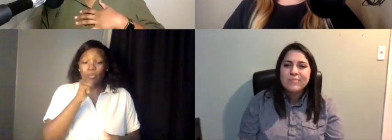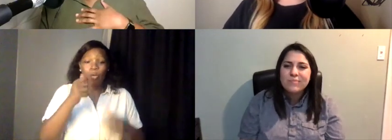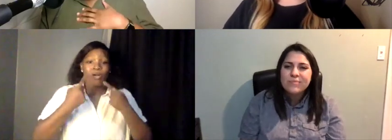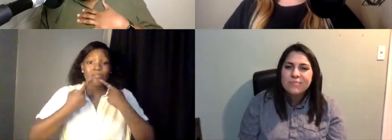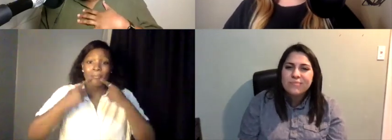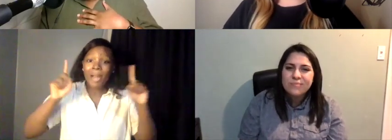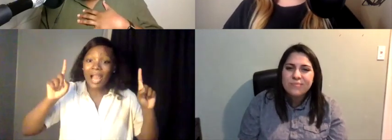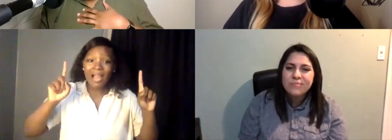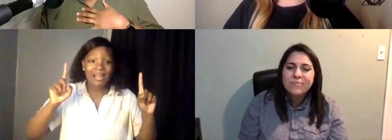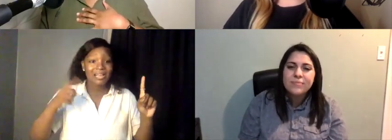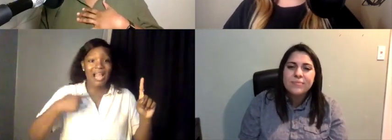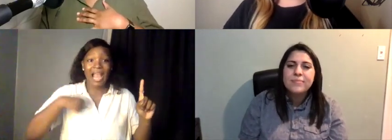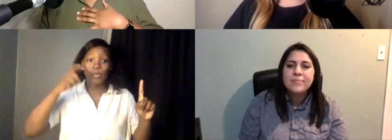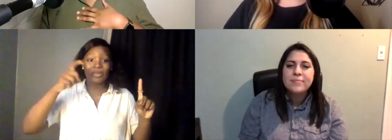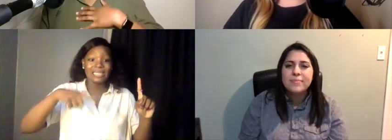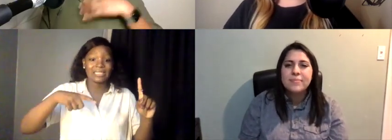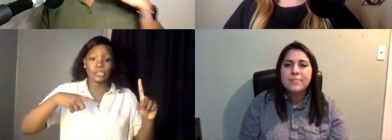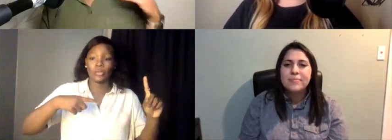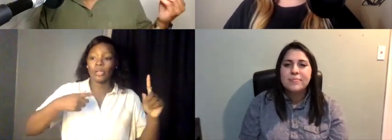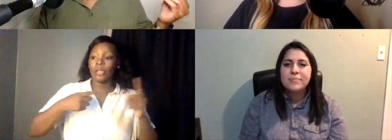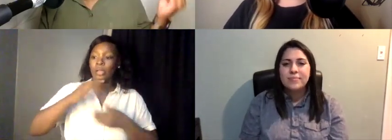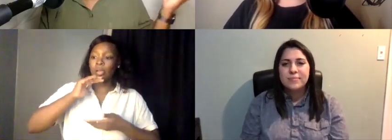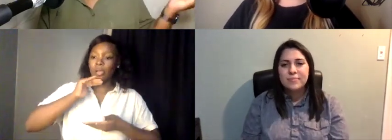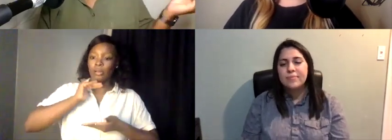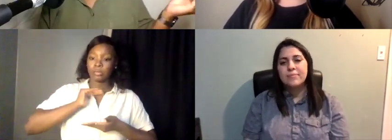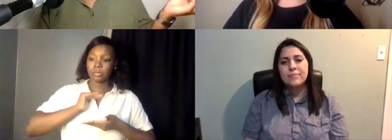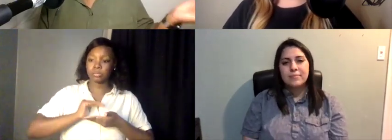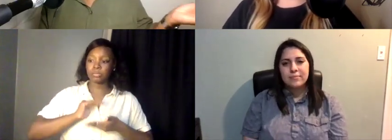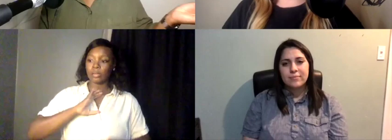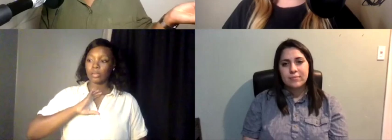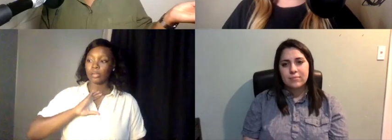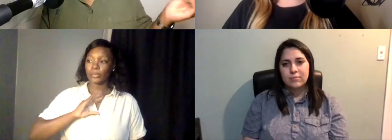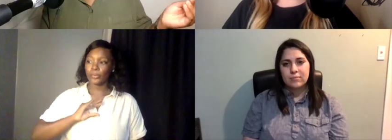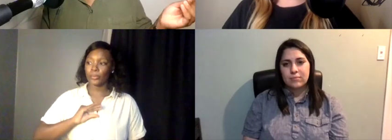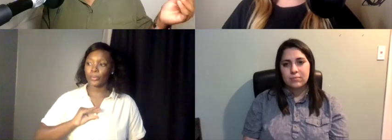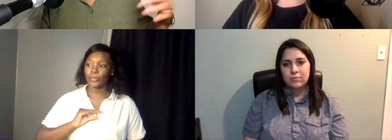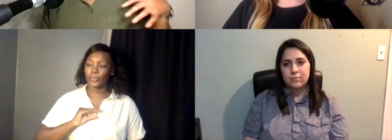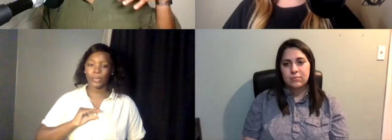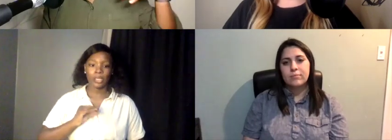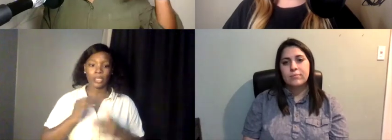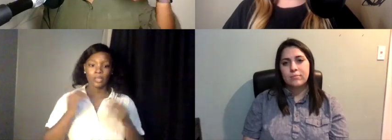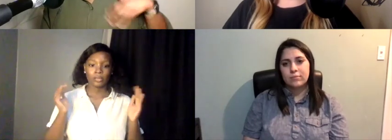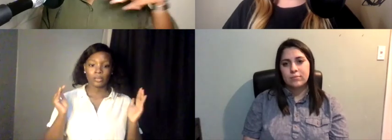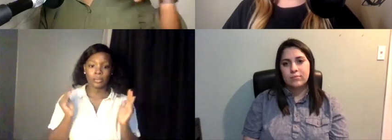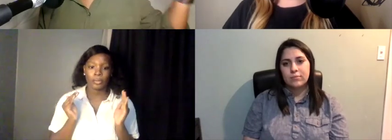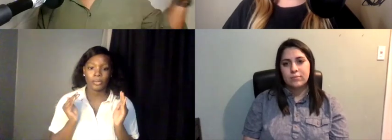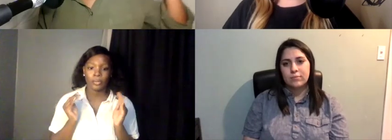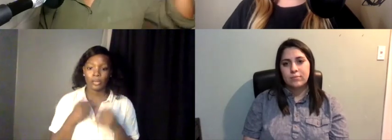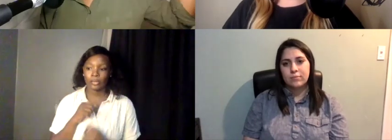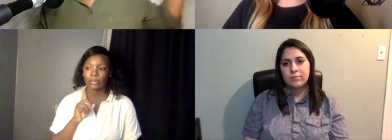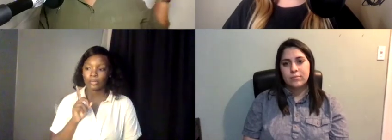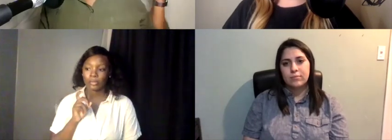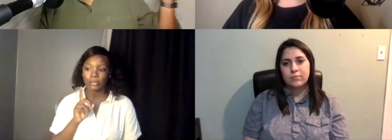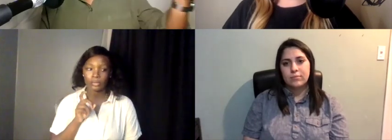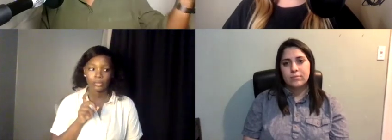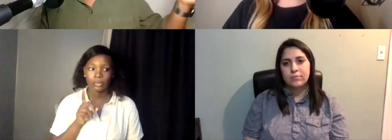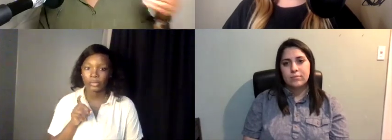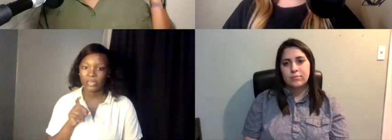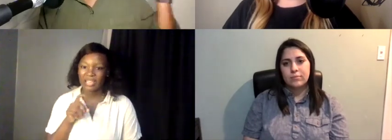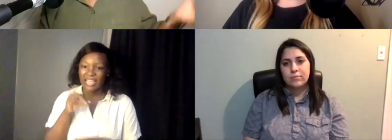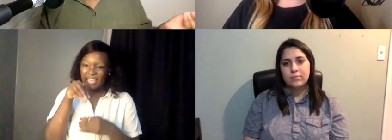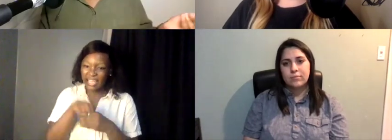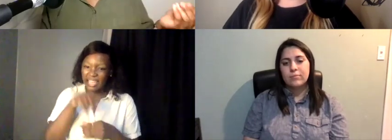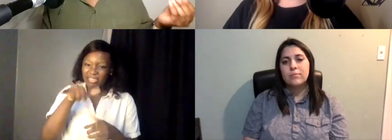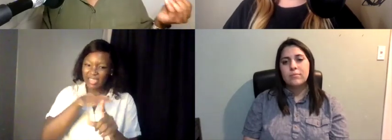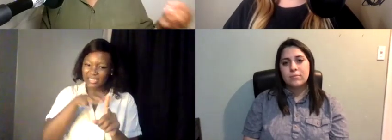a lot about myself. I would have to be like a muted version of myself basically, because I'm not what they want in those spaces.